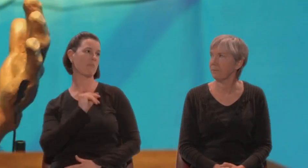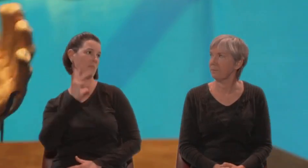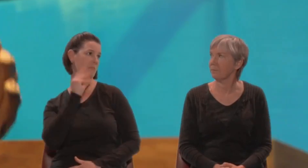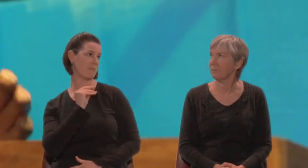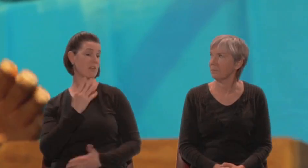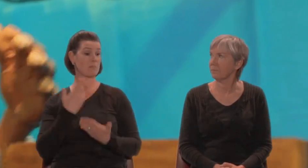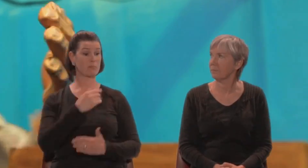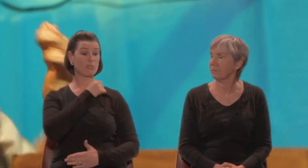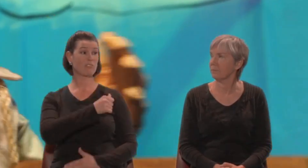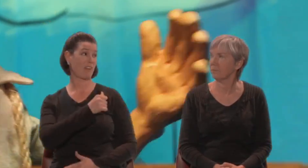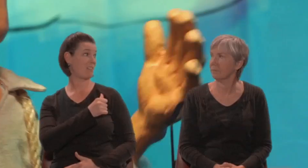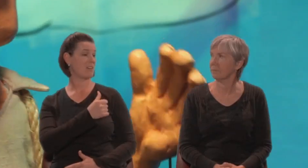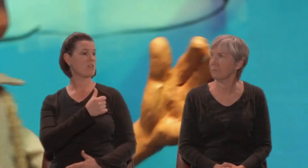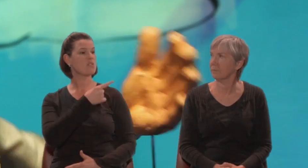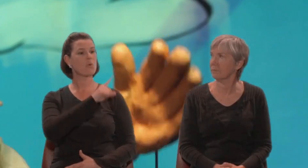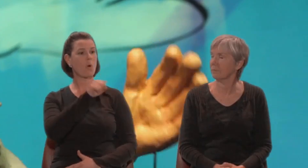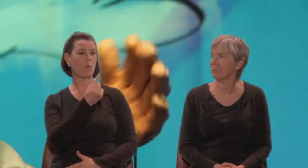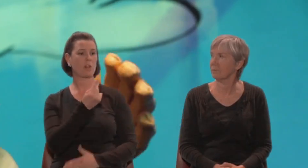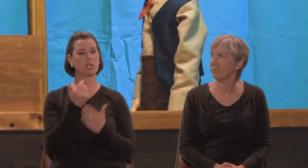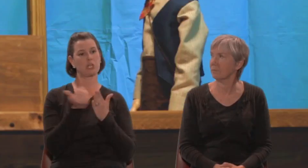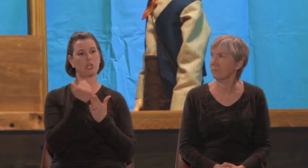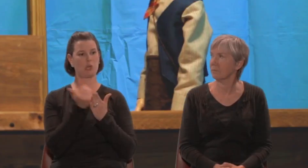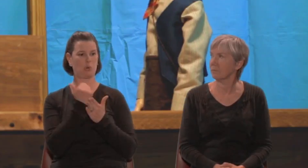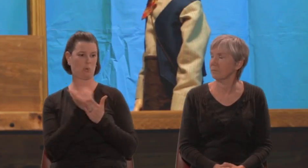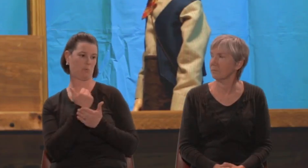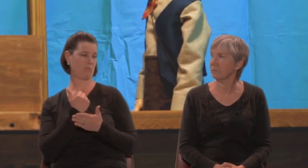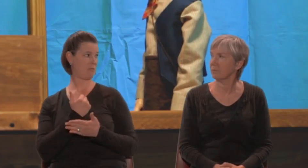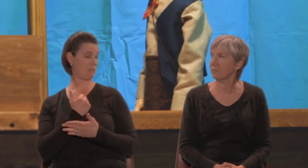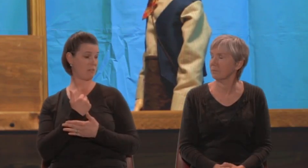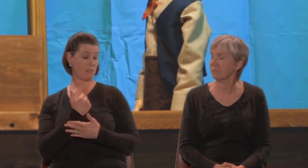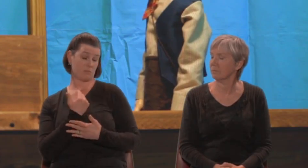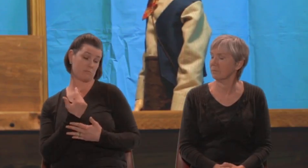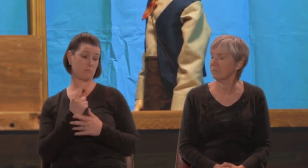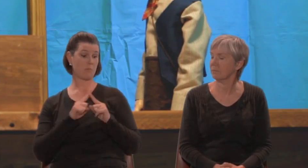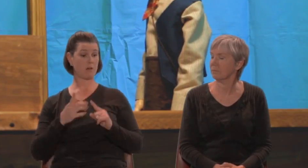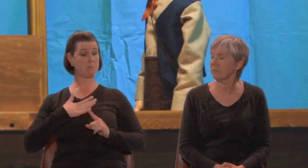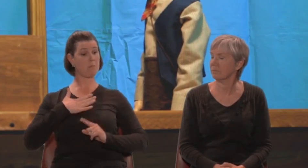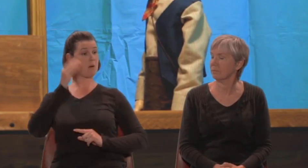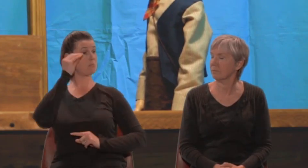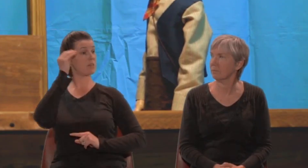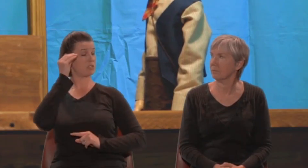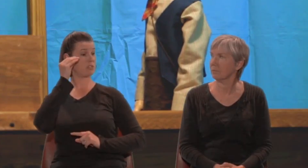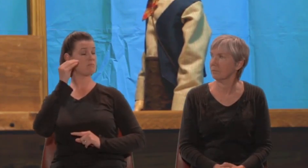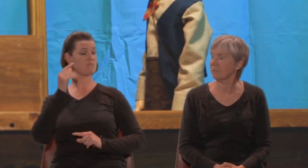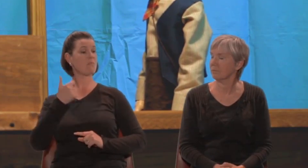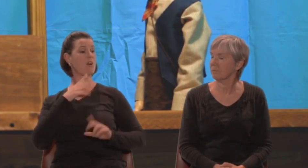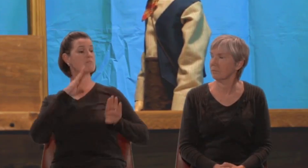and maybe you ain't just only an amateur, as it were. Anyways, I got my opinion, and I'll